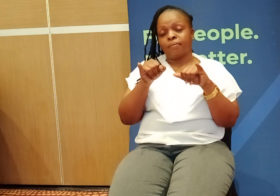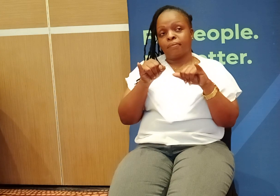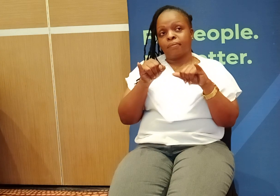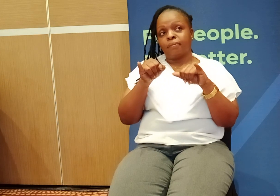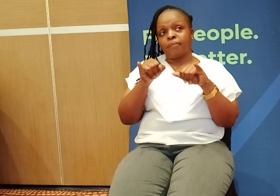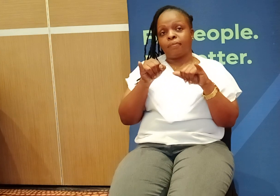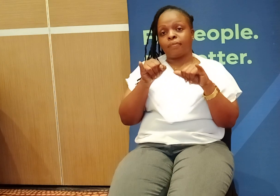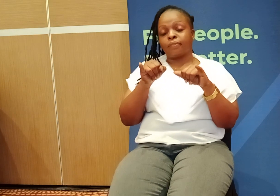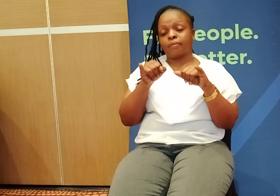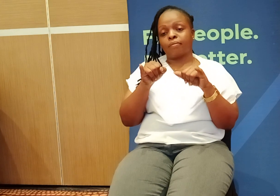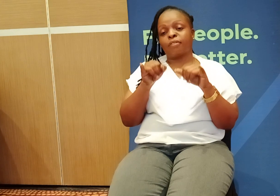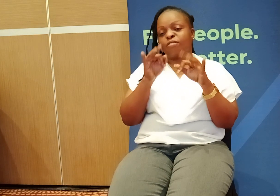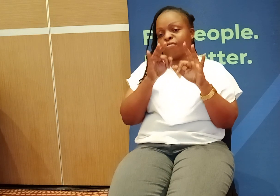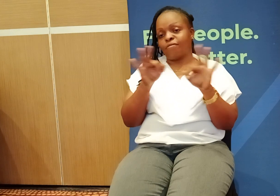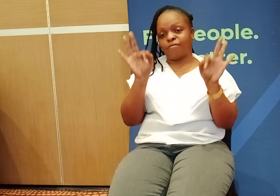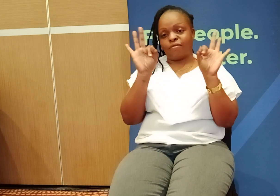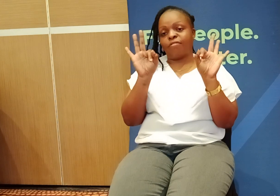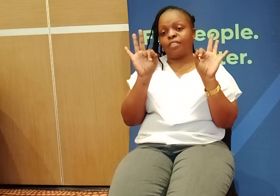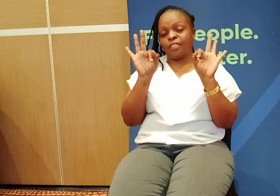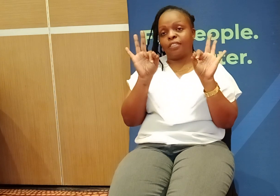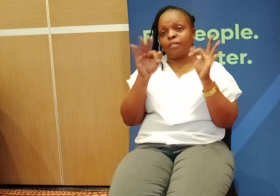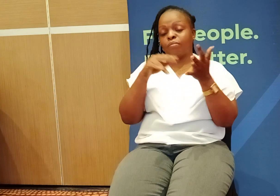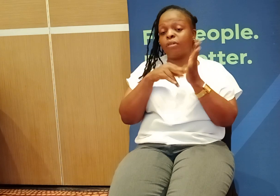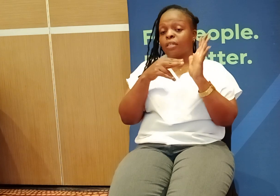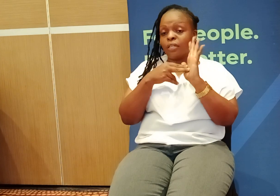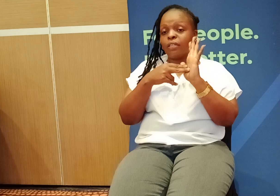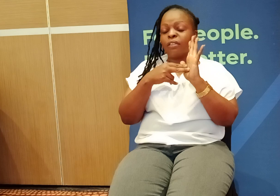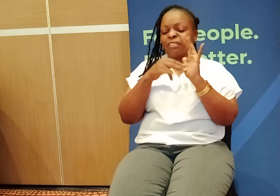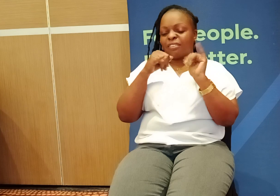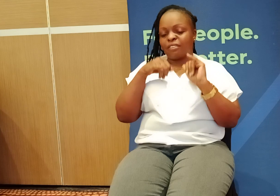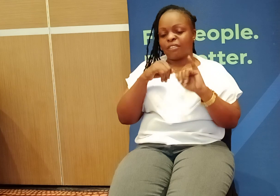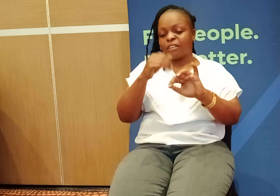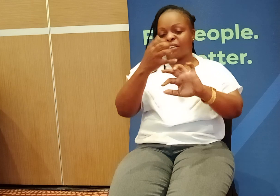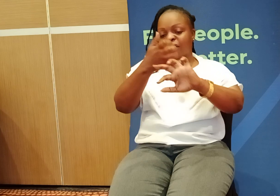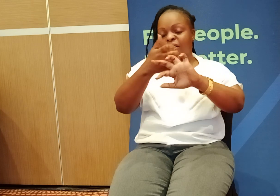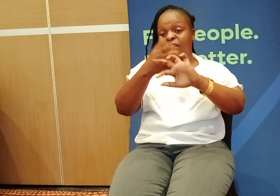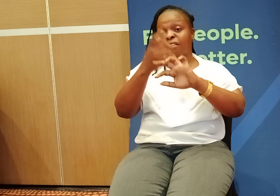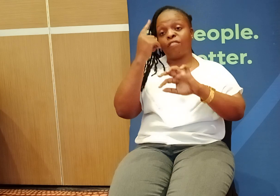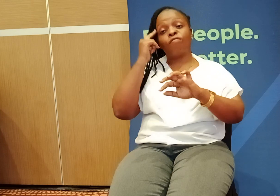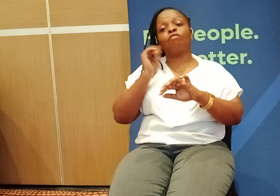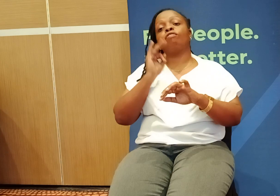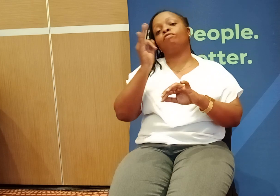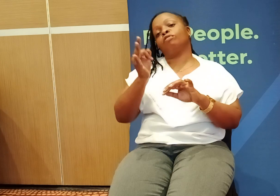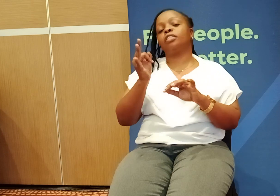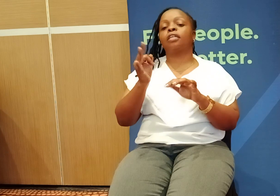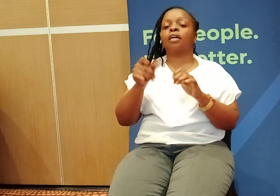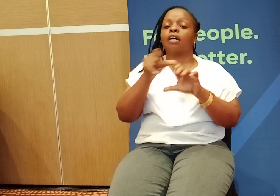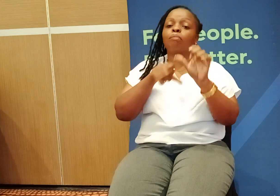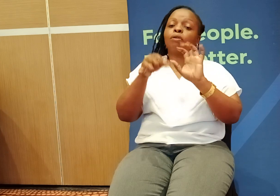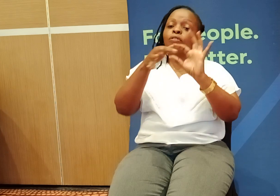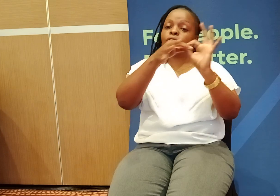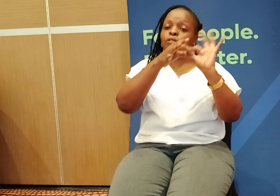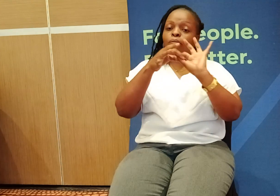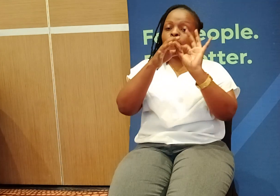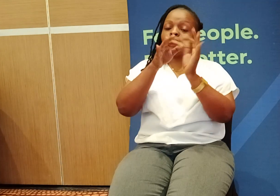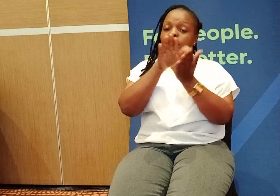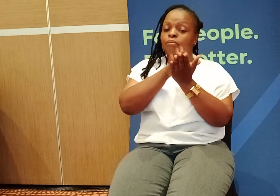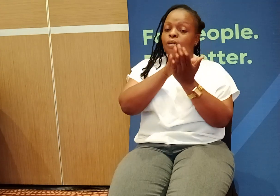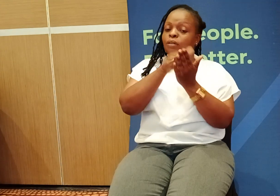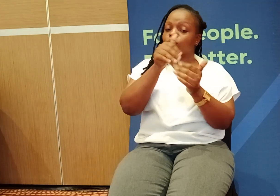It's deliberate. It is, you take tough calls for the future. In terms of corporate bank, which has had a massive hit on